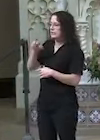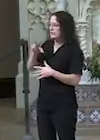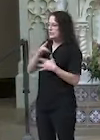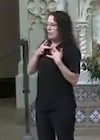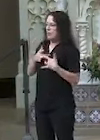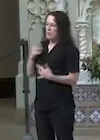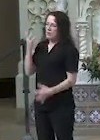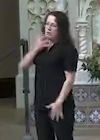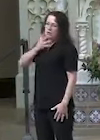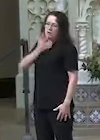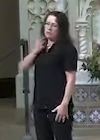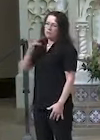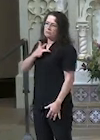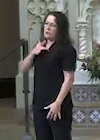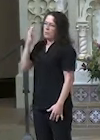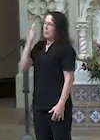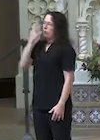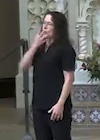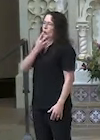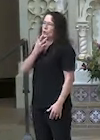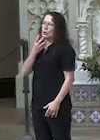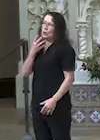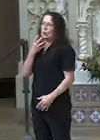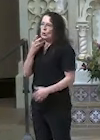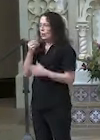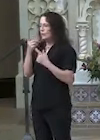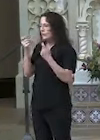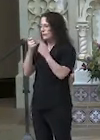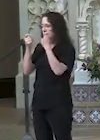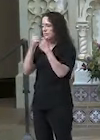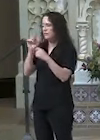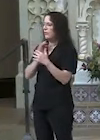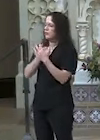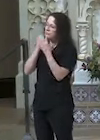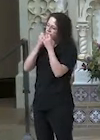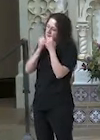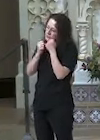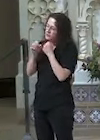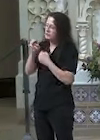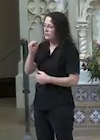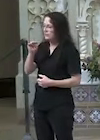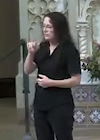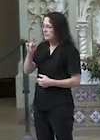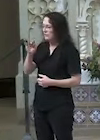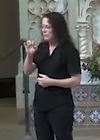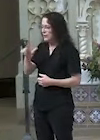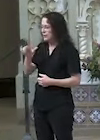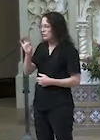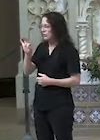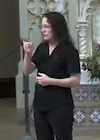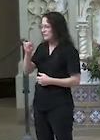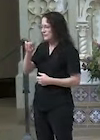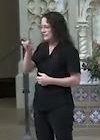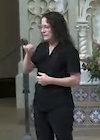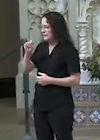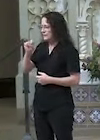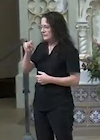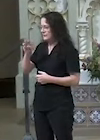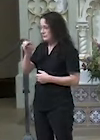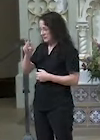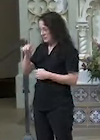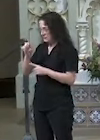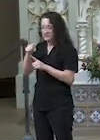beautiful celebration for our beloved Michael Fitzsimmons, right, who sat in that seat over there